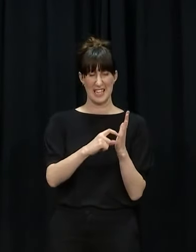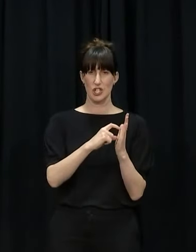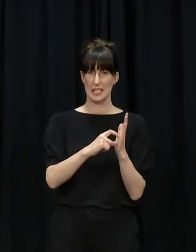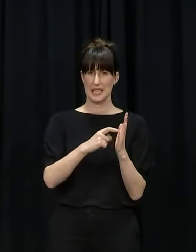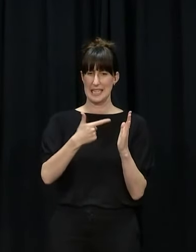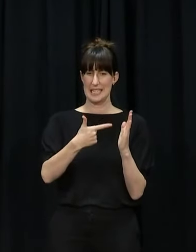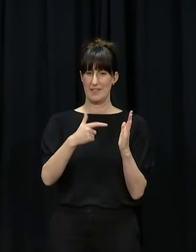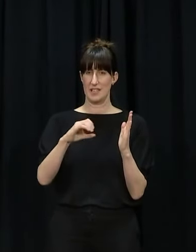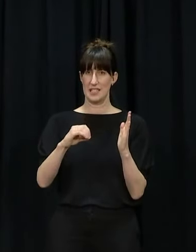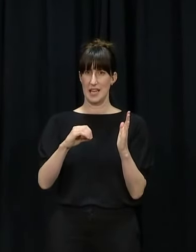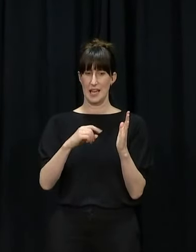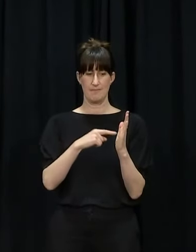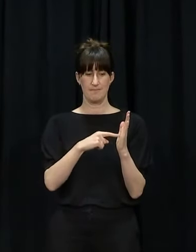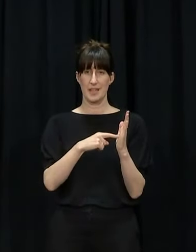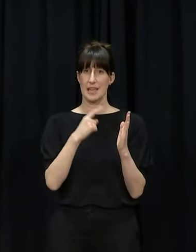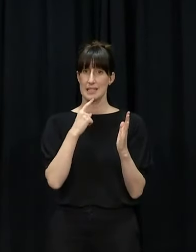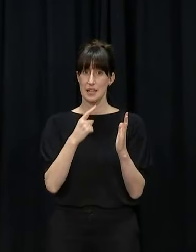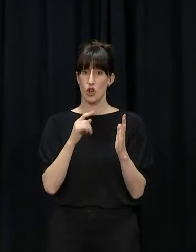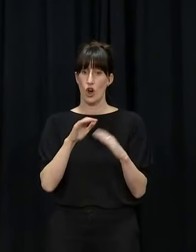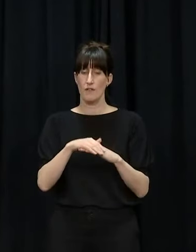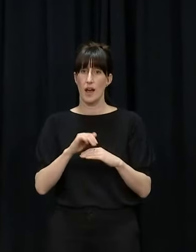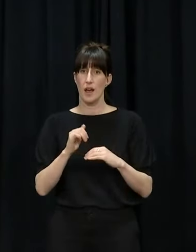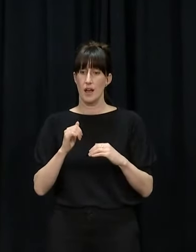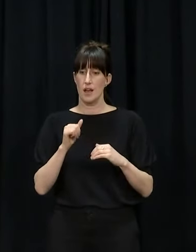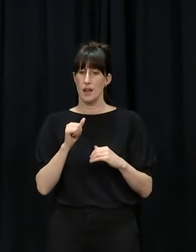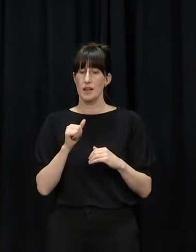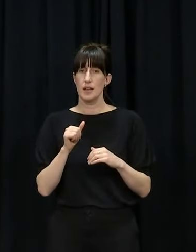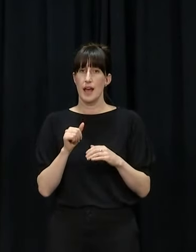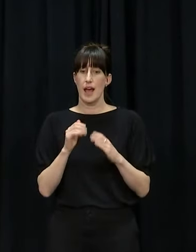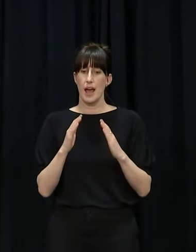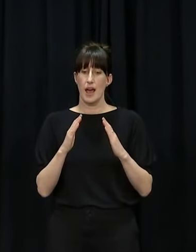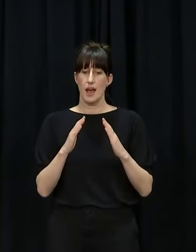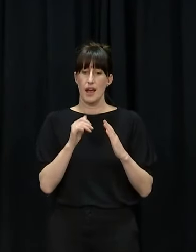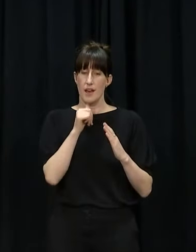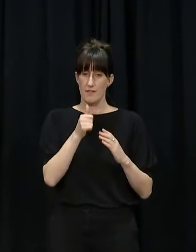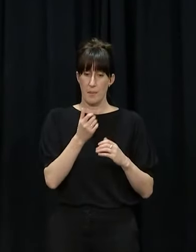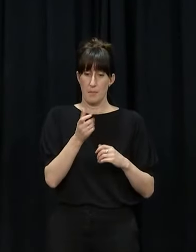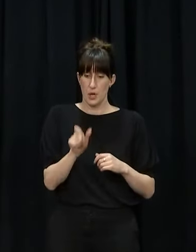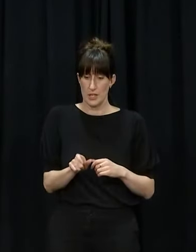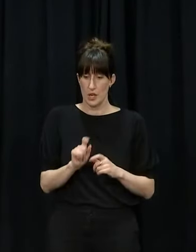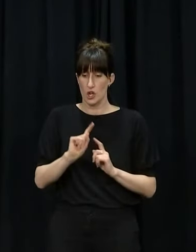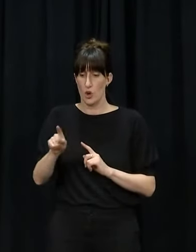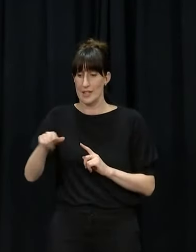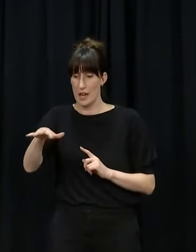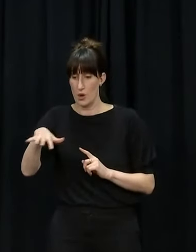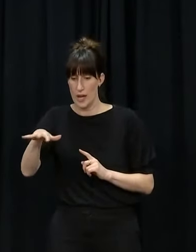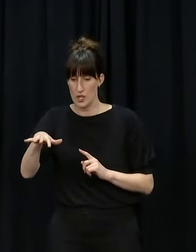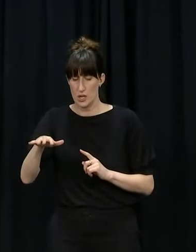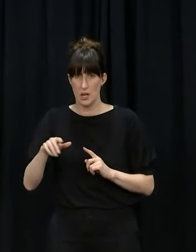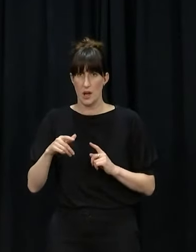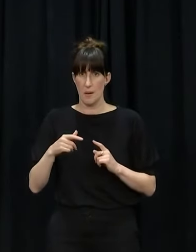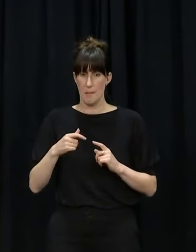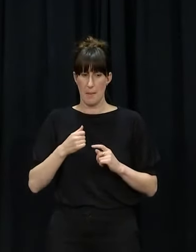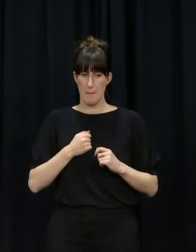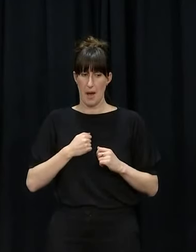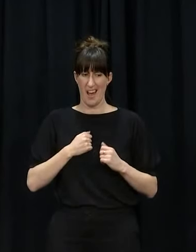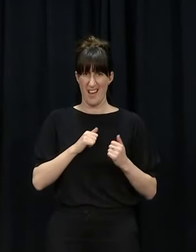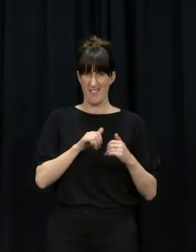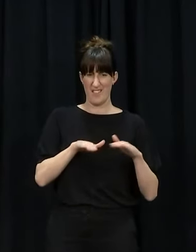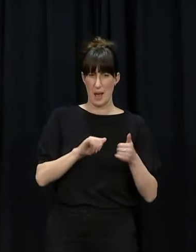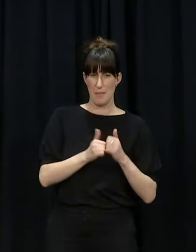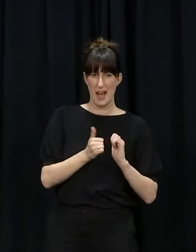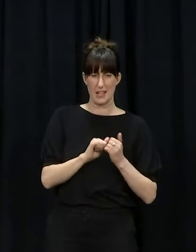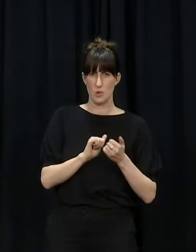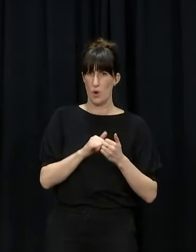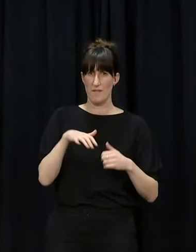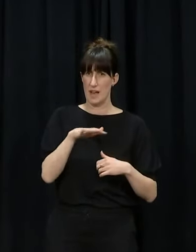that applies to the household contacts of a person who has been at a location of interest. Under that Section 70 notice, and this